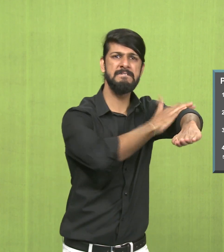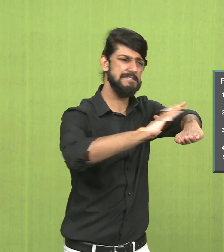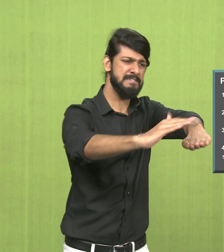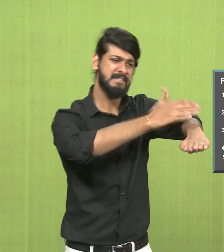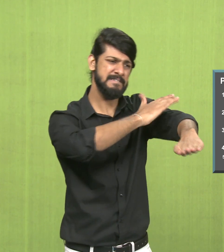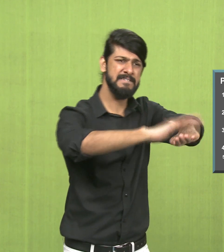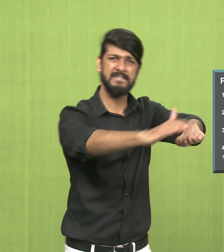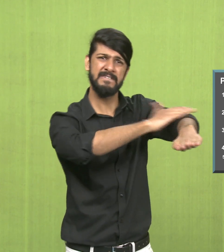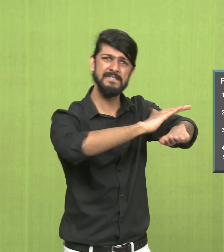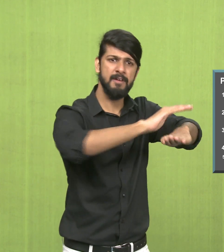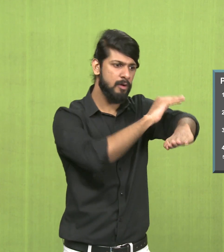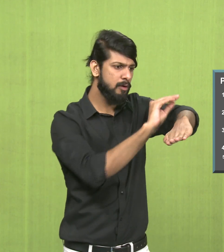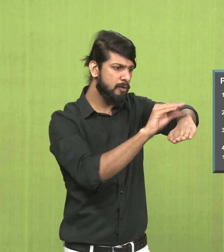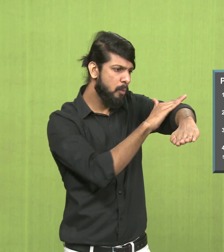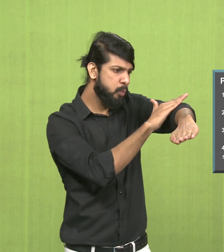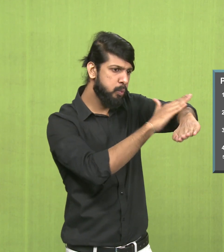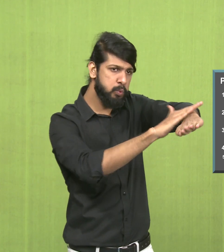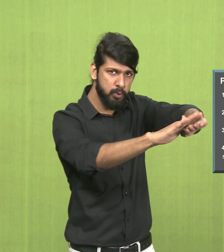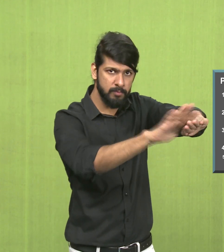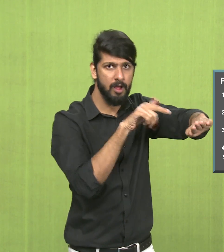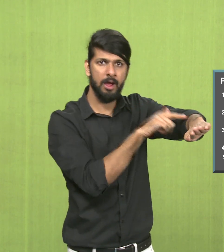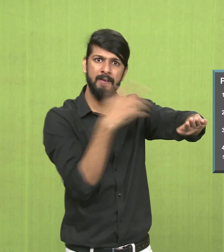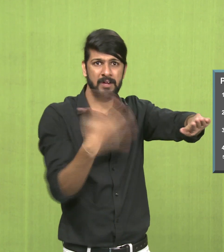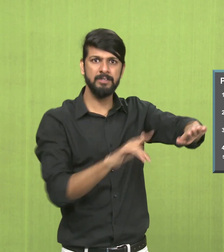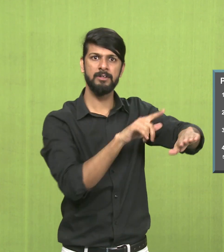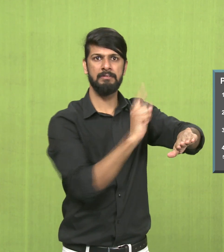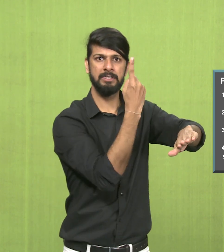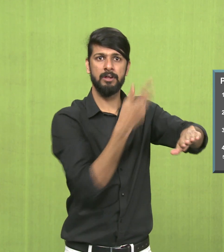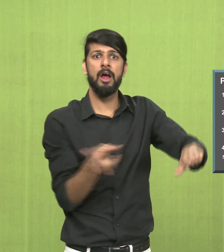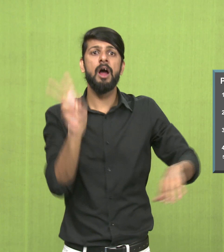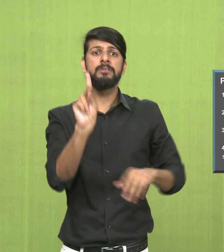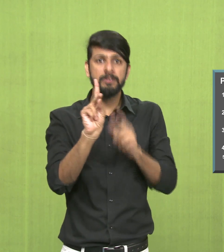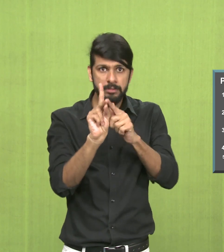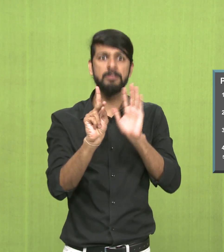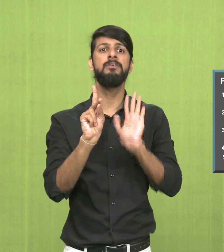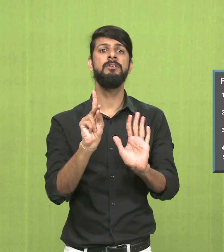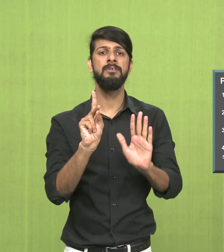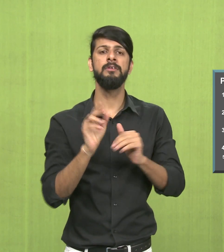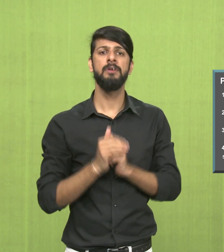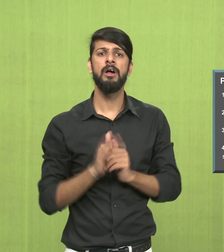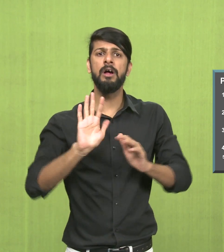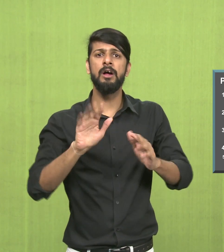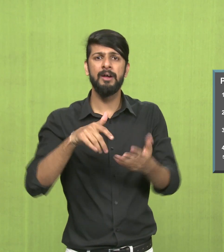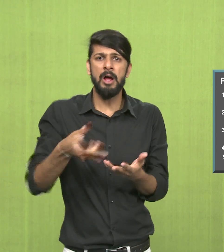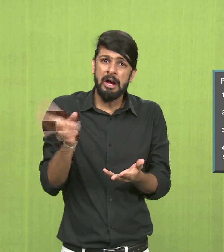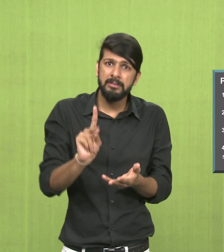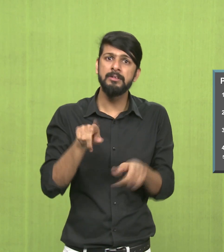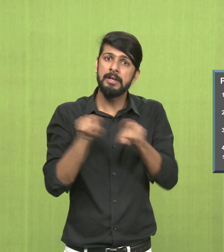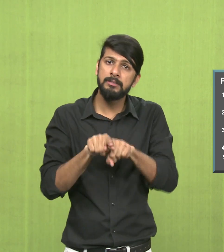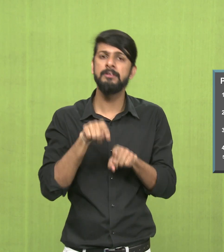to become the first layer applied on the plain surface. So, you have the first coat, then the second layer